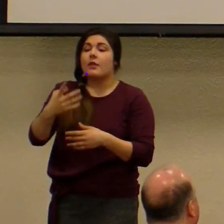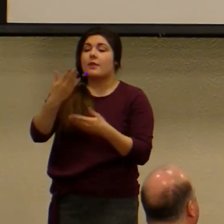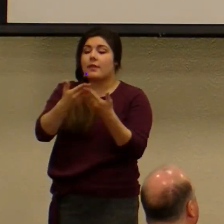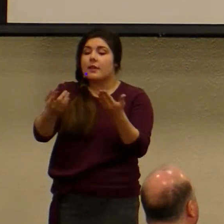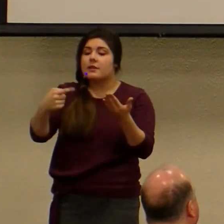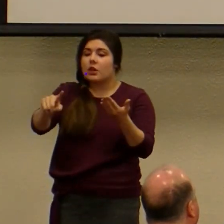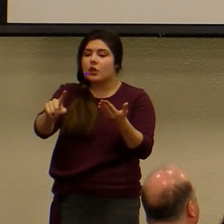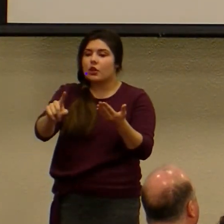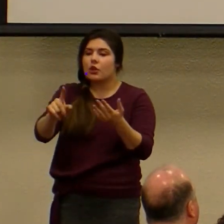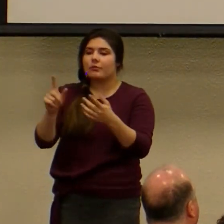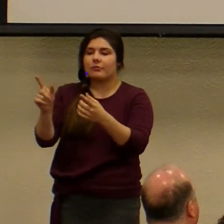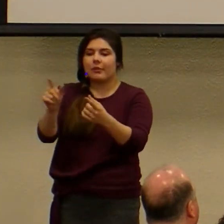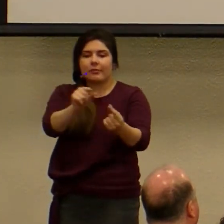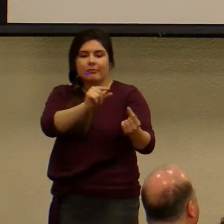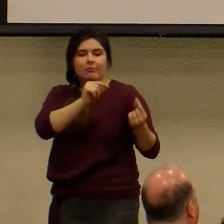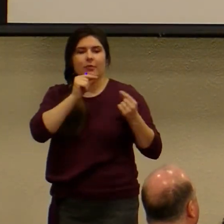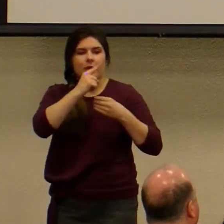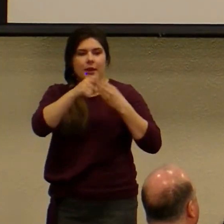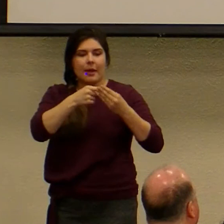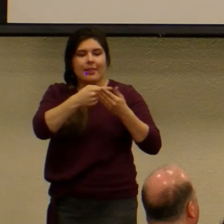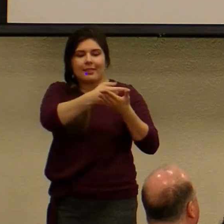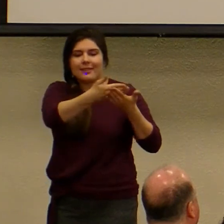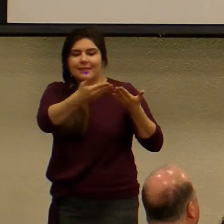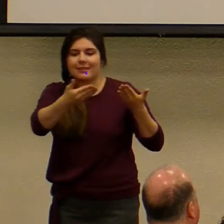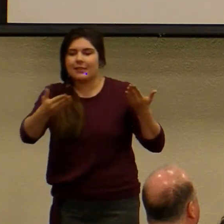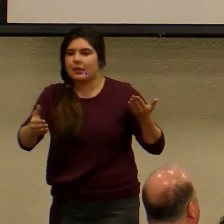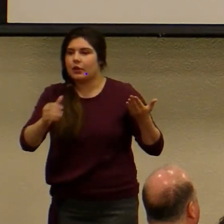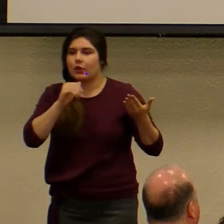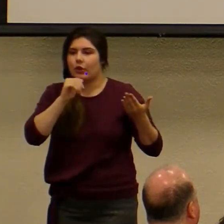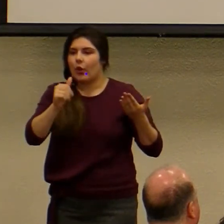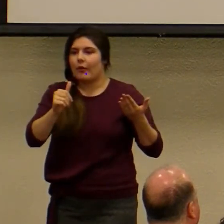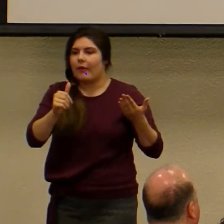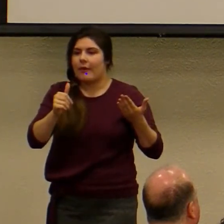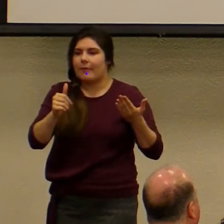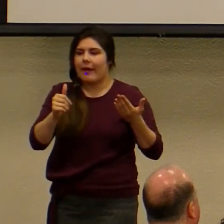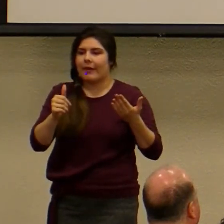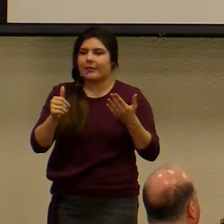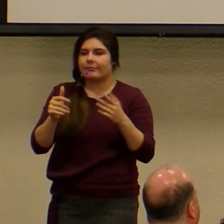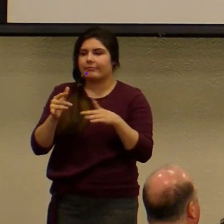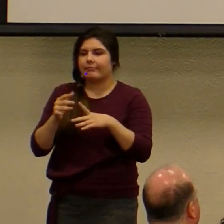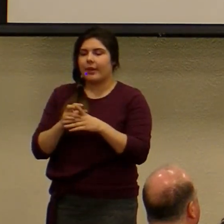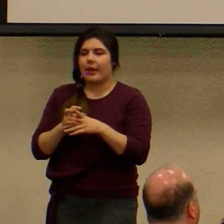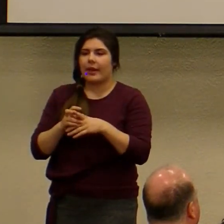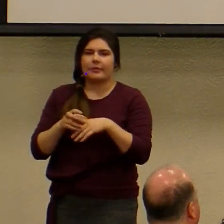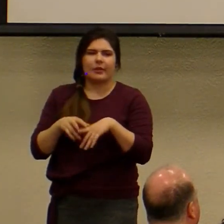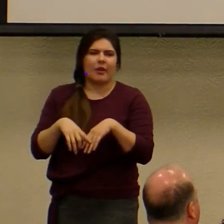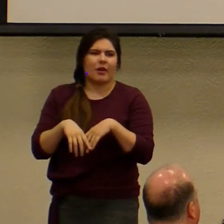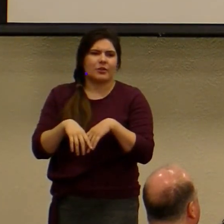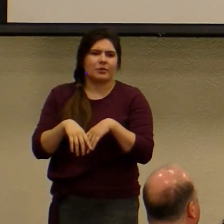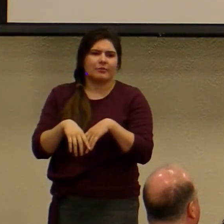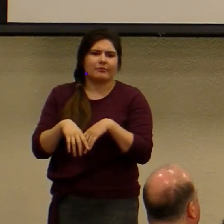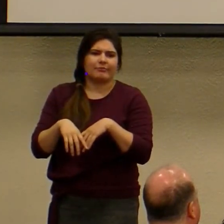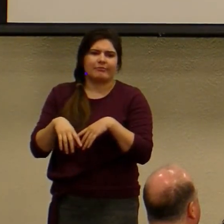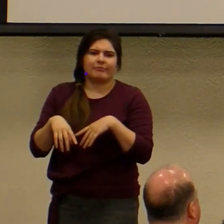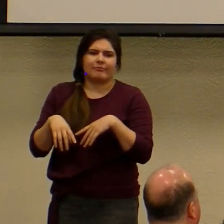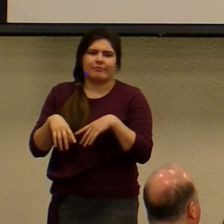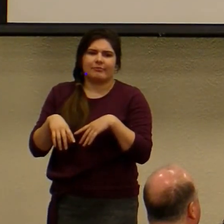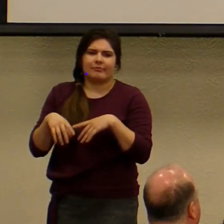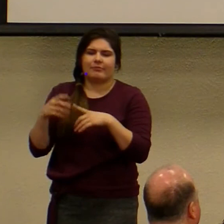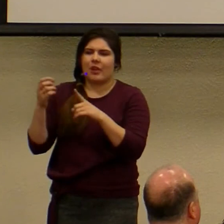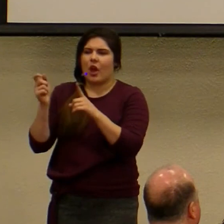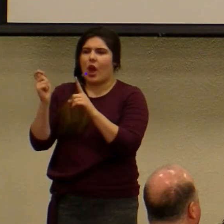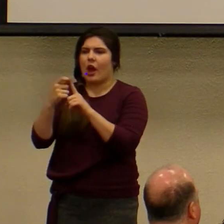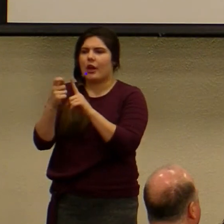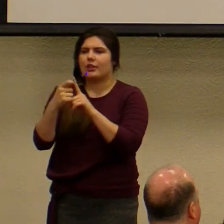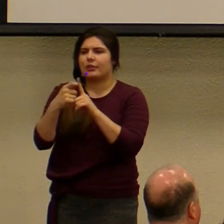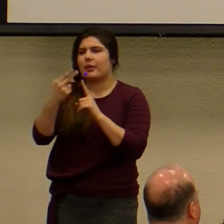are slandered about, that these things don't come back and haunt you. Peter, what are you saying? You make sure that in all of this action and all